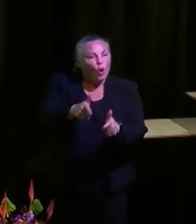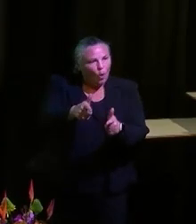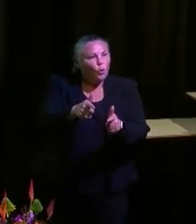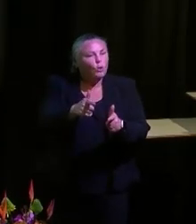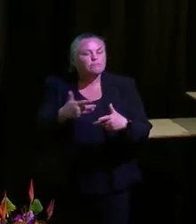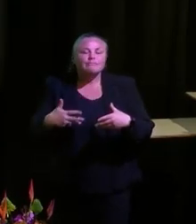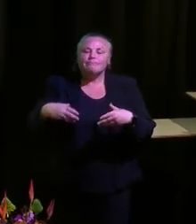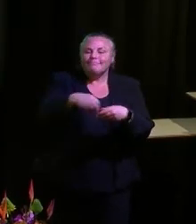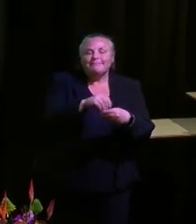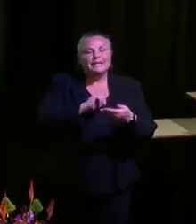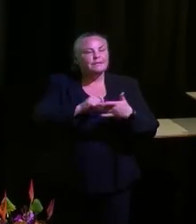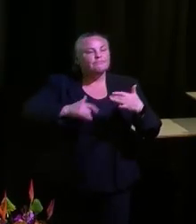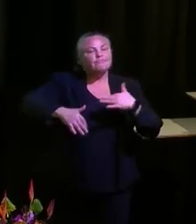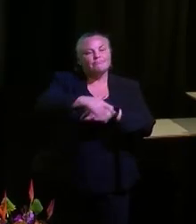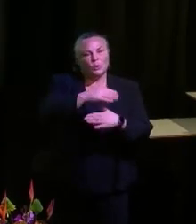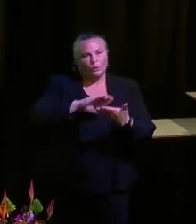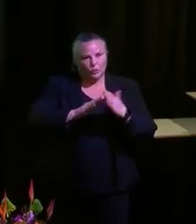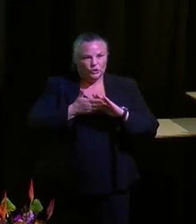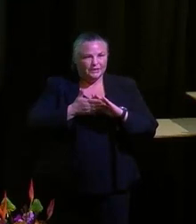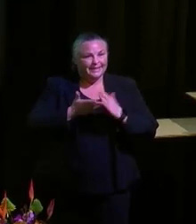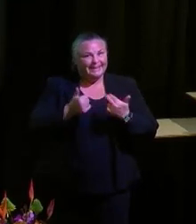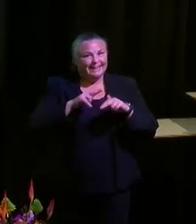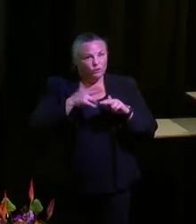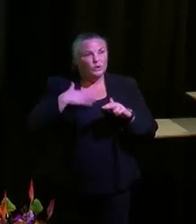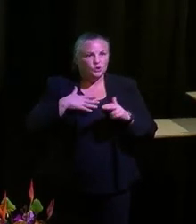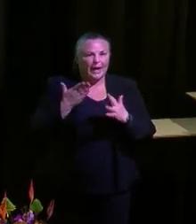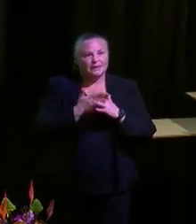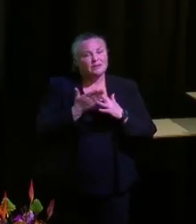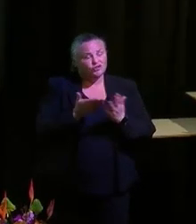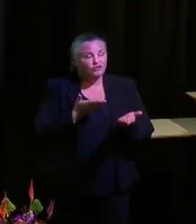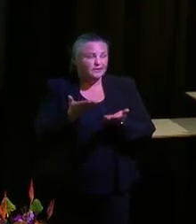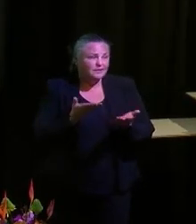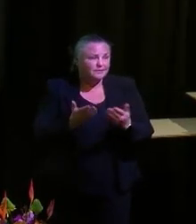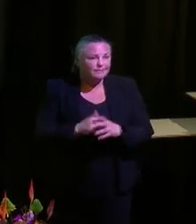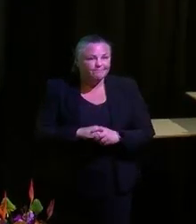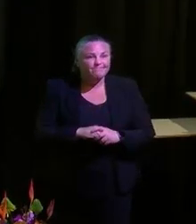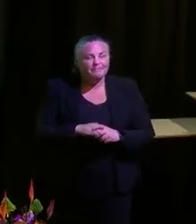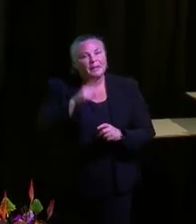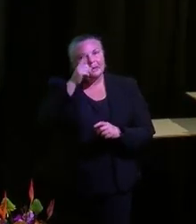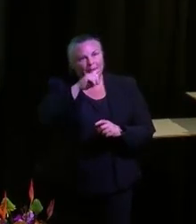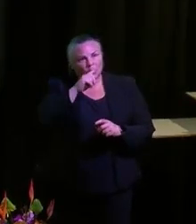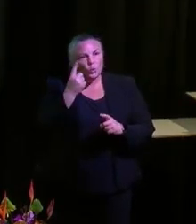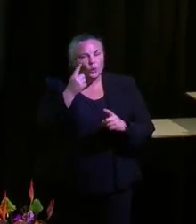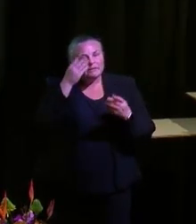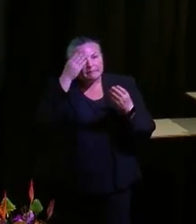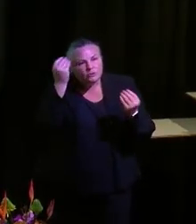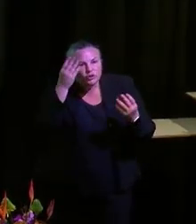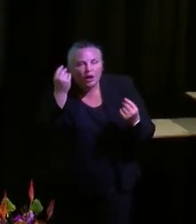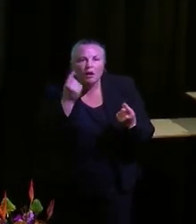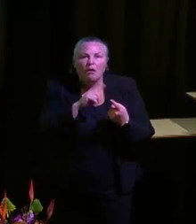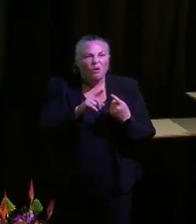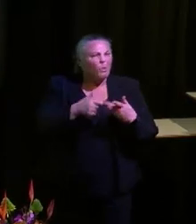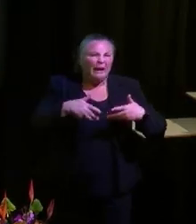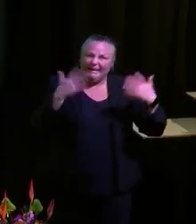be part of community when you're needing these services, because we know that people who are affected by dementia or